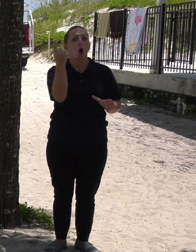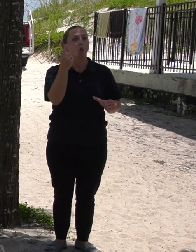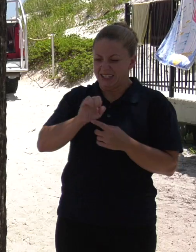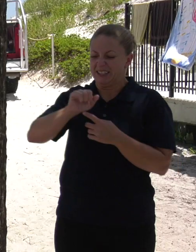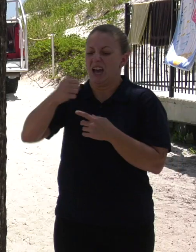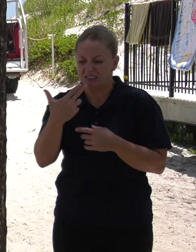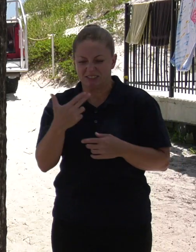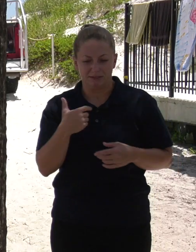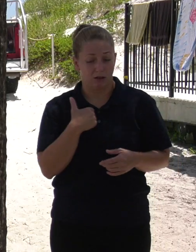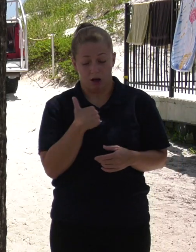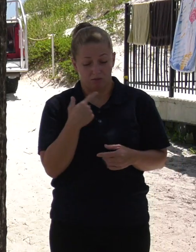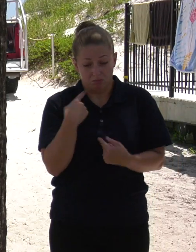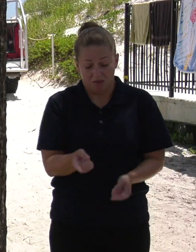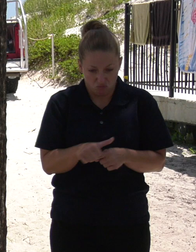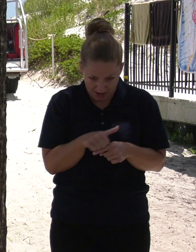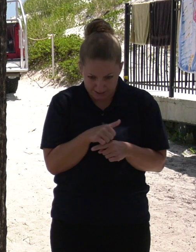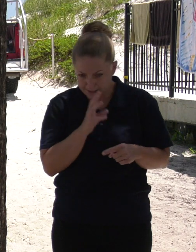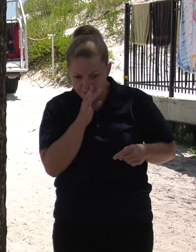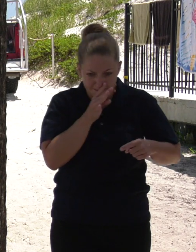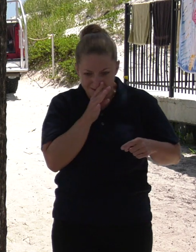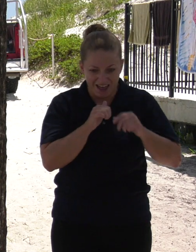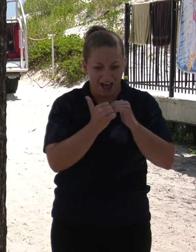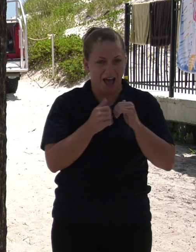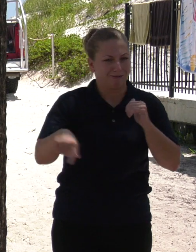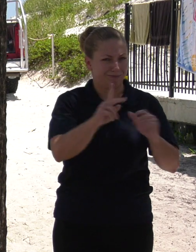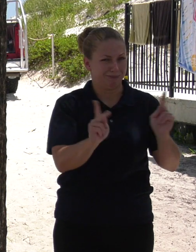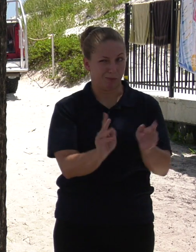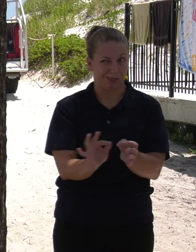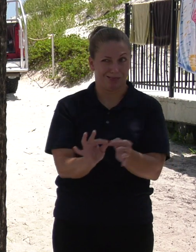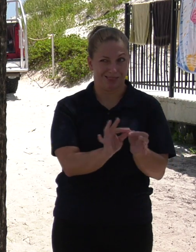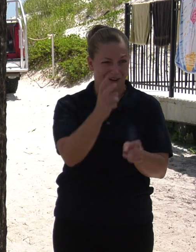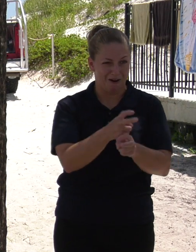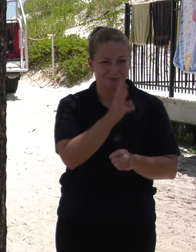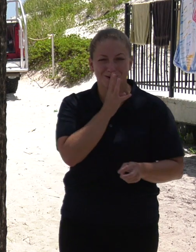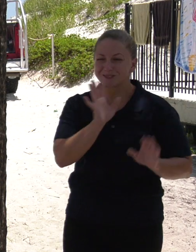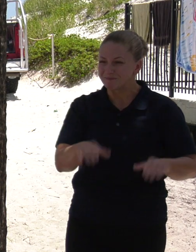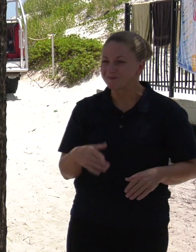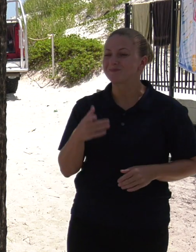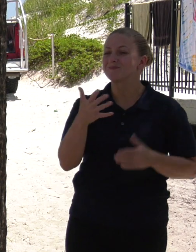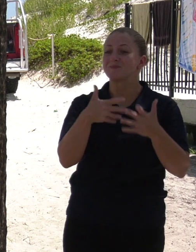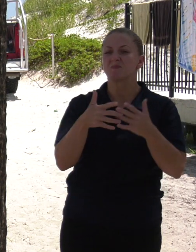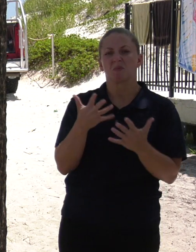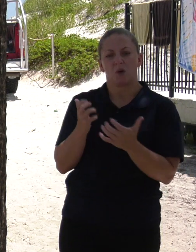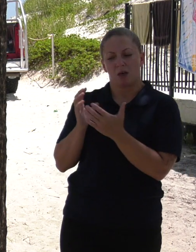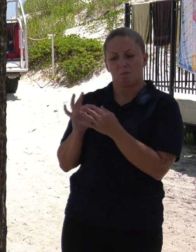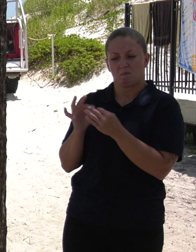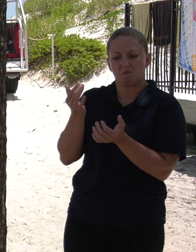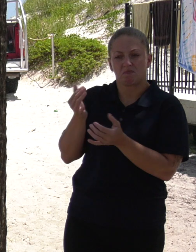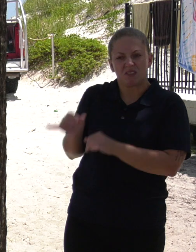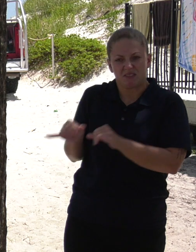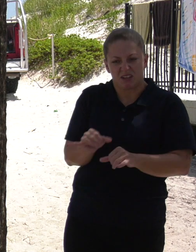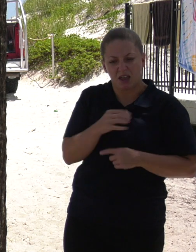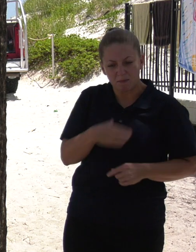to do it. I echo what my colleagues, Mayor Curry and the other beach mayors have said, but want to just emphasize that we